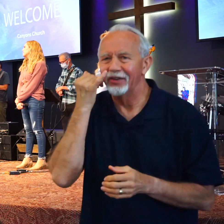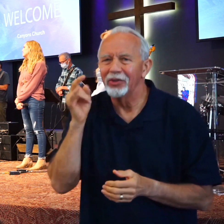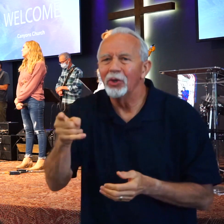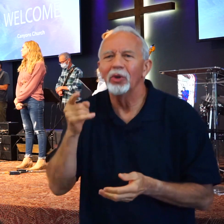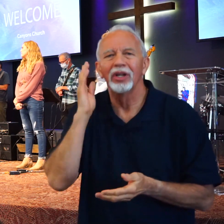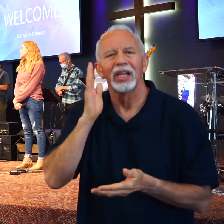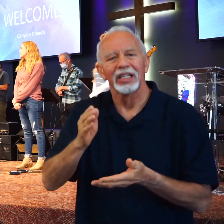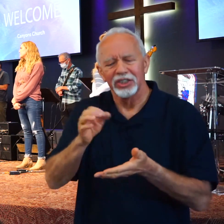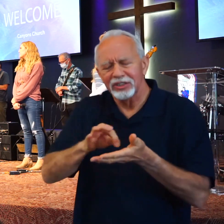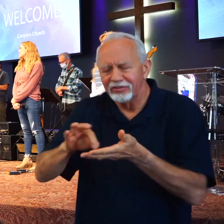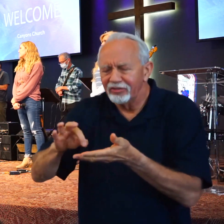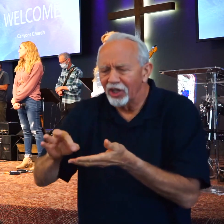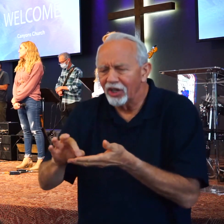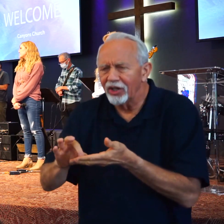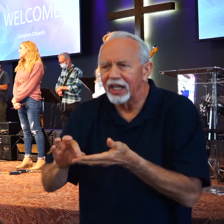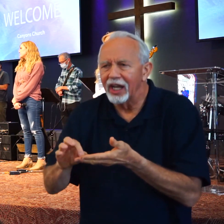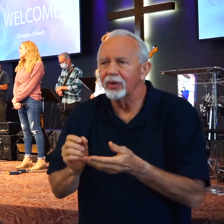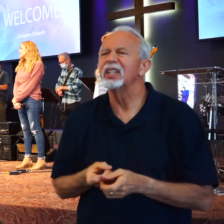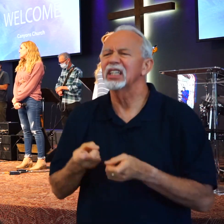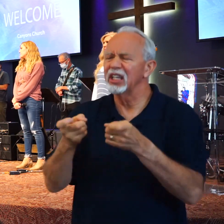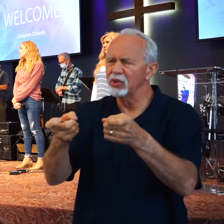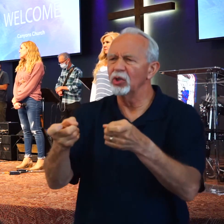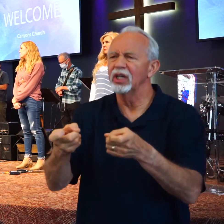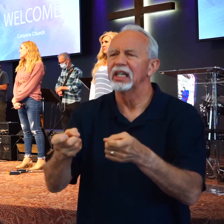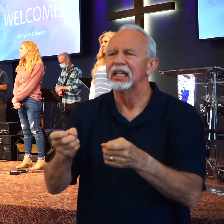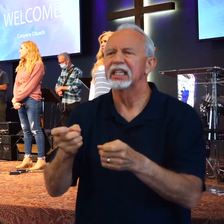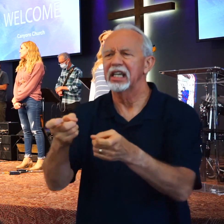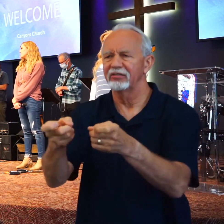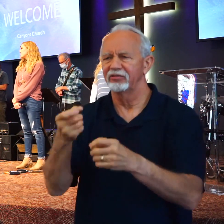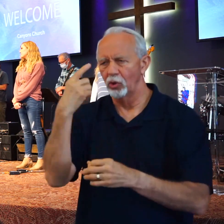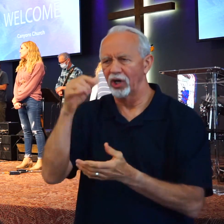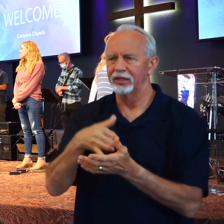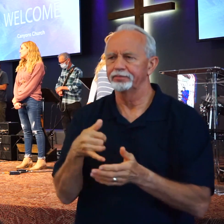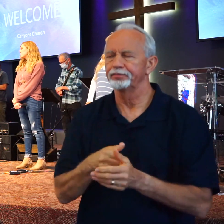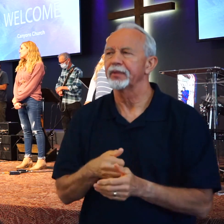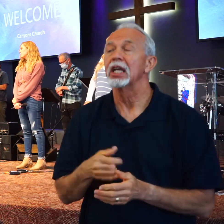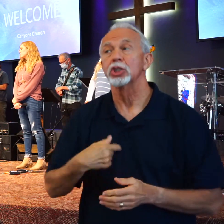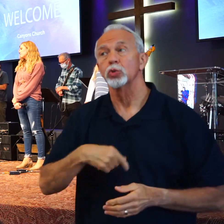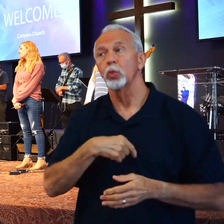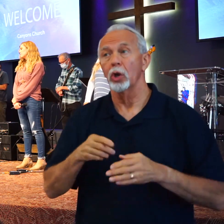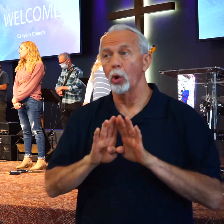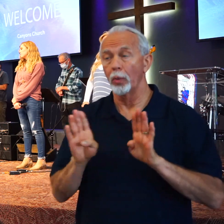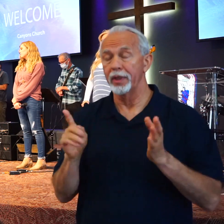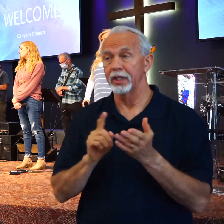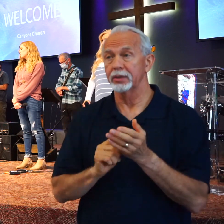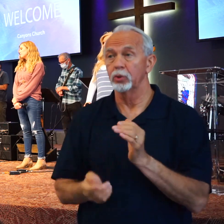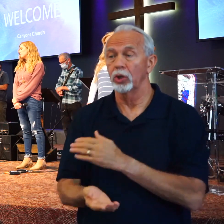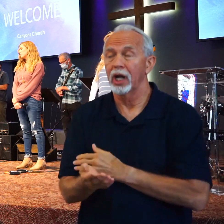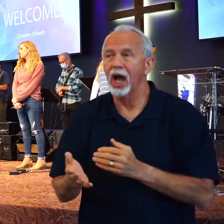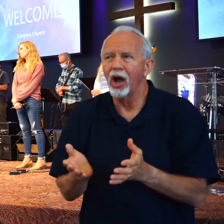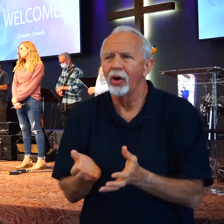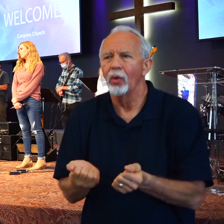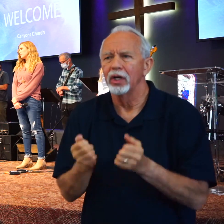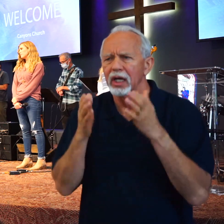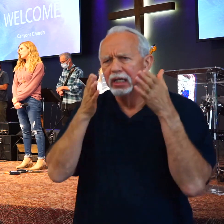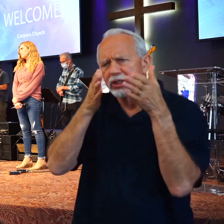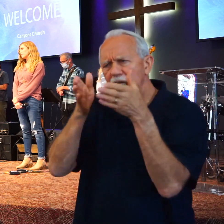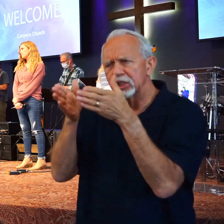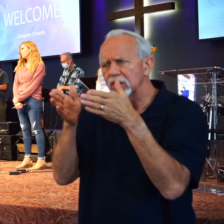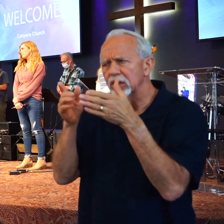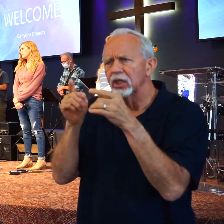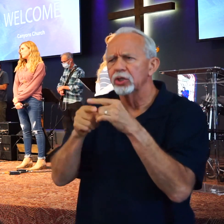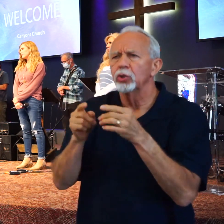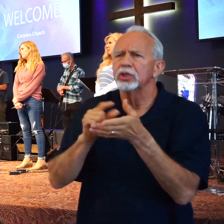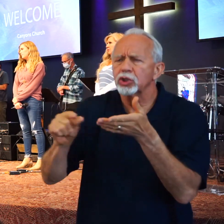of your visit as we give you a gift later on. Well, as we open up this morning, I want to turn our attention towards a